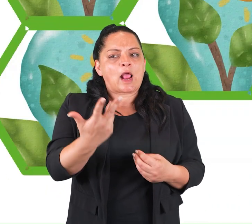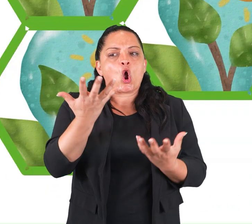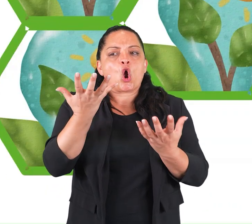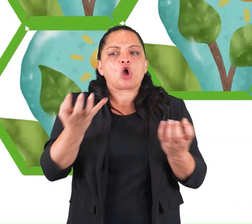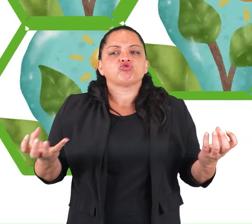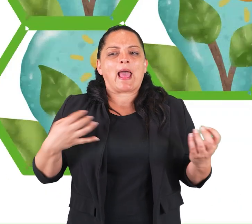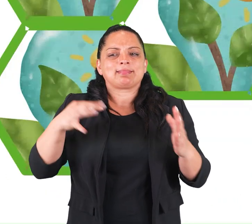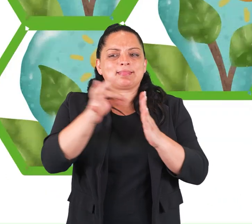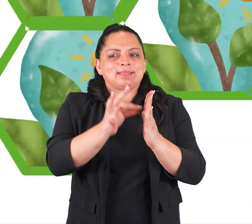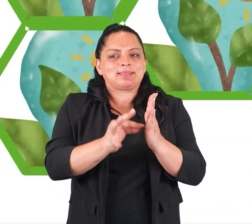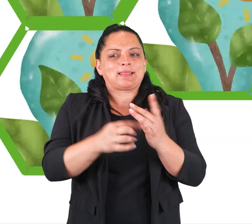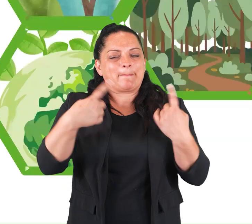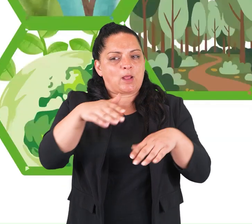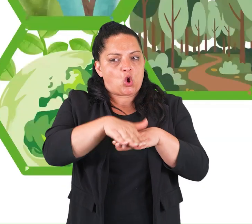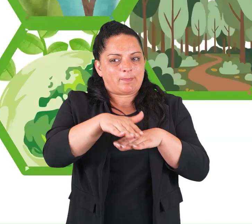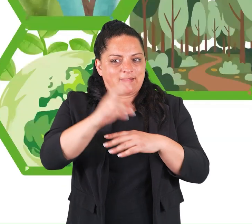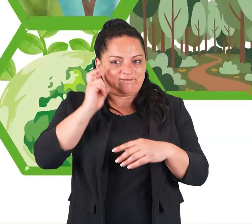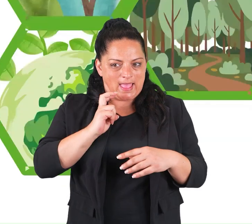skills concepts.